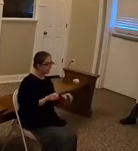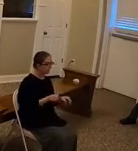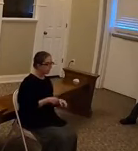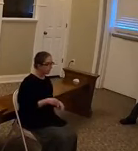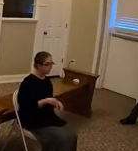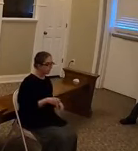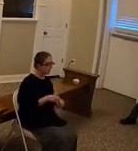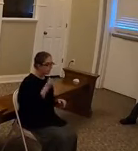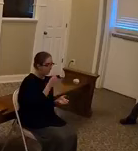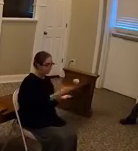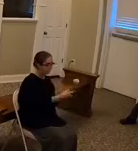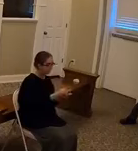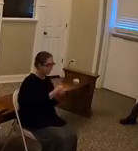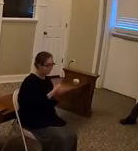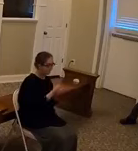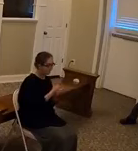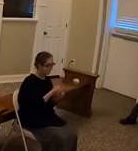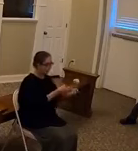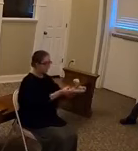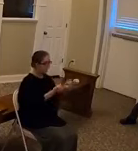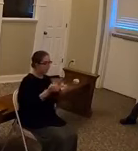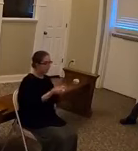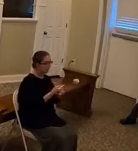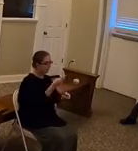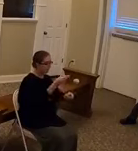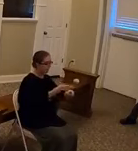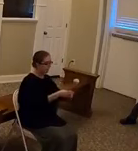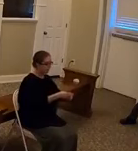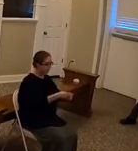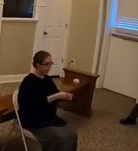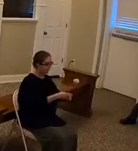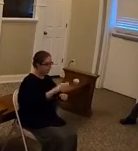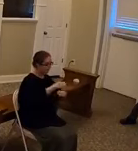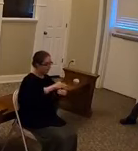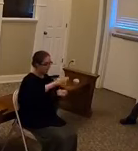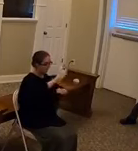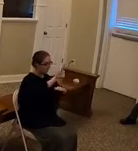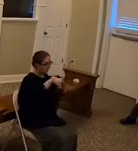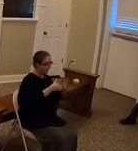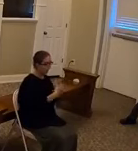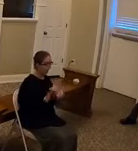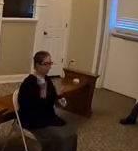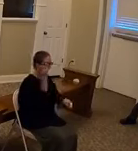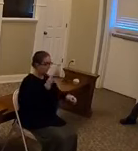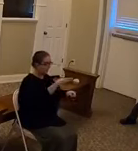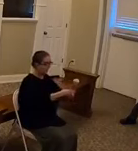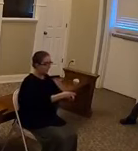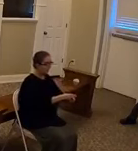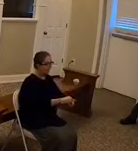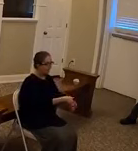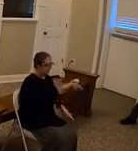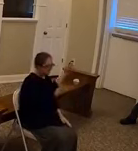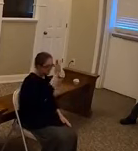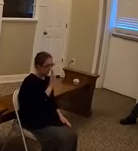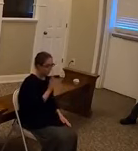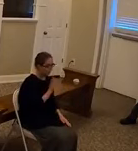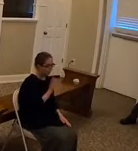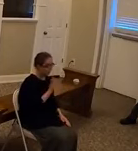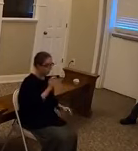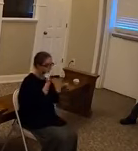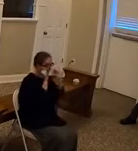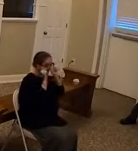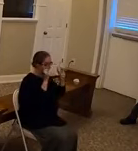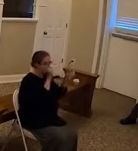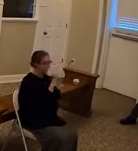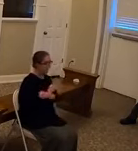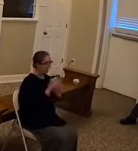it. We take on a new name. A name that's above all other names. Hallelujah. God's amazing